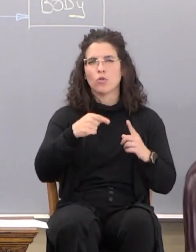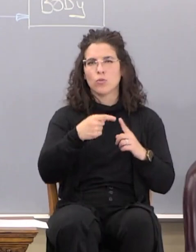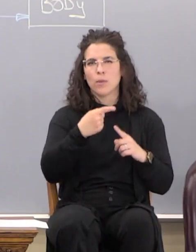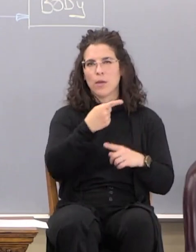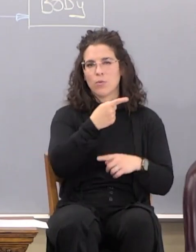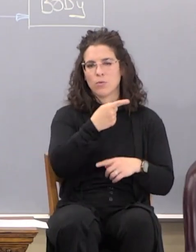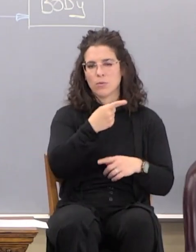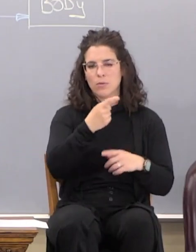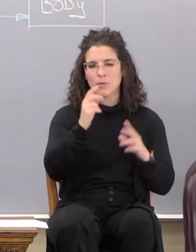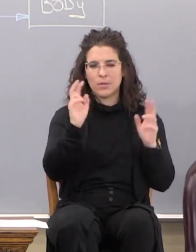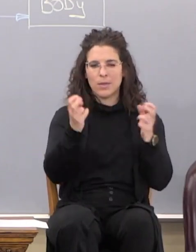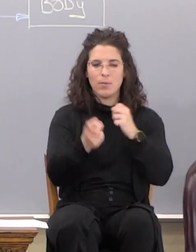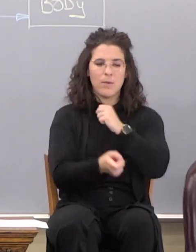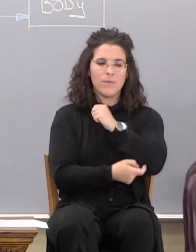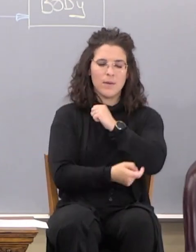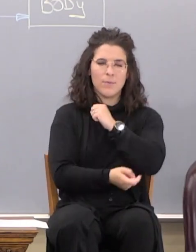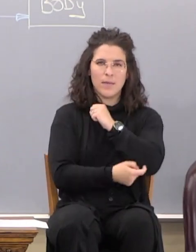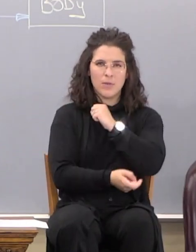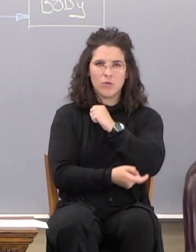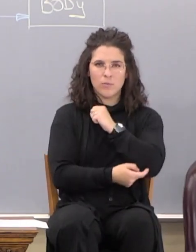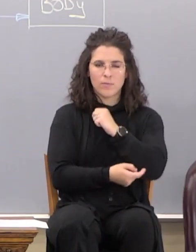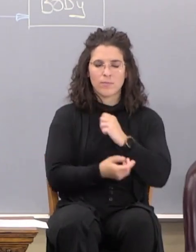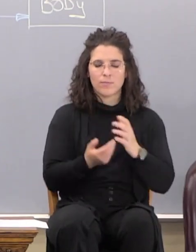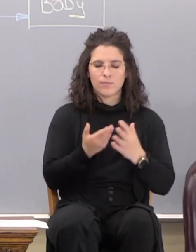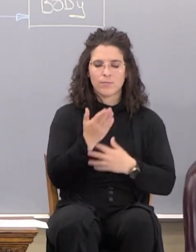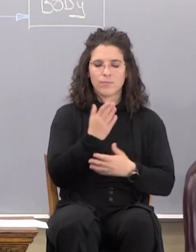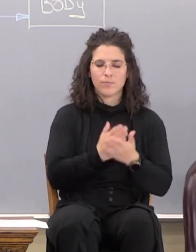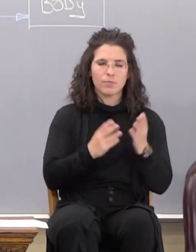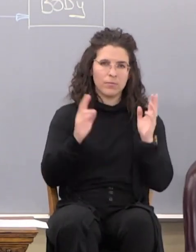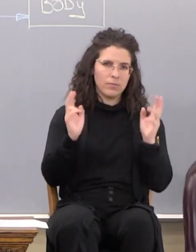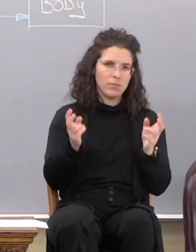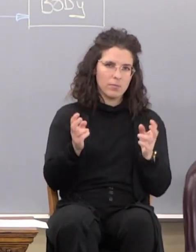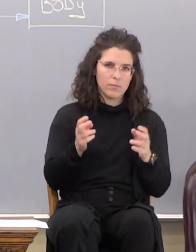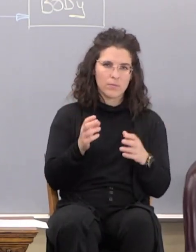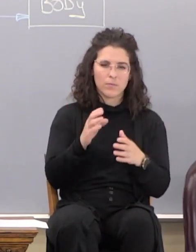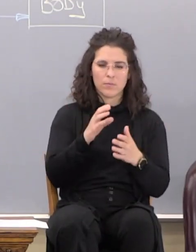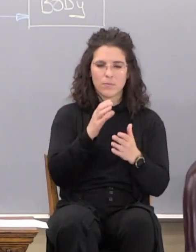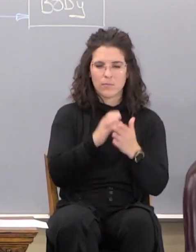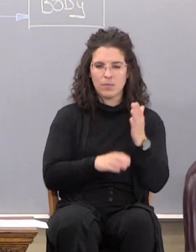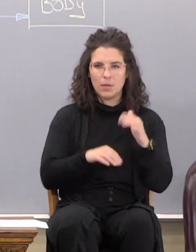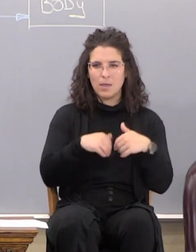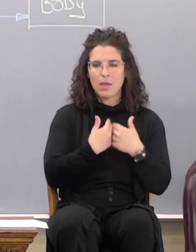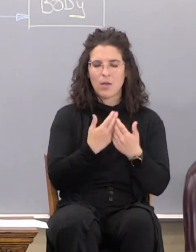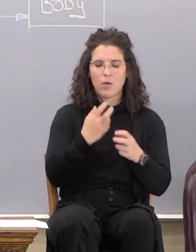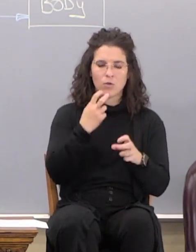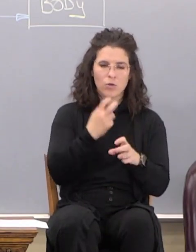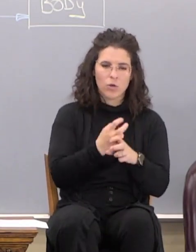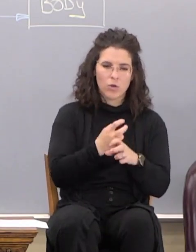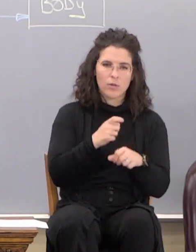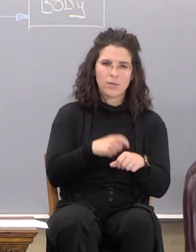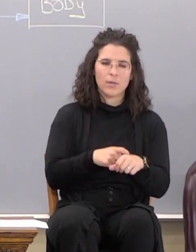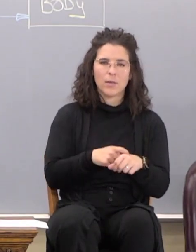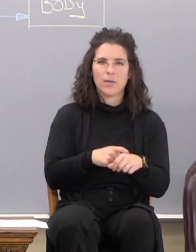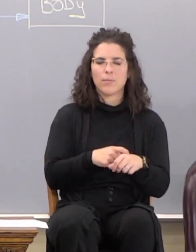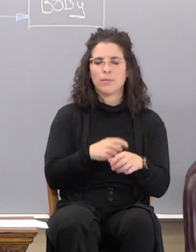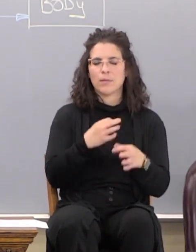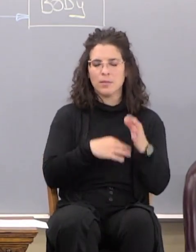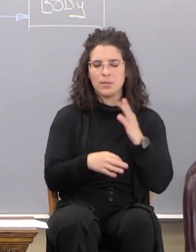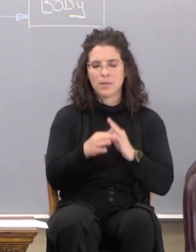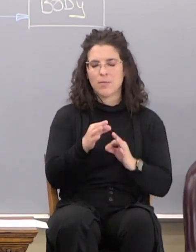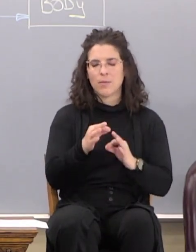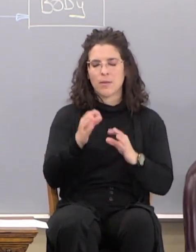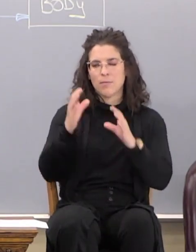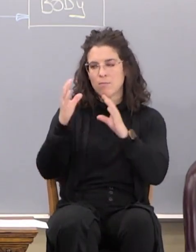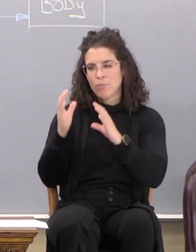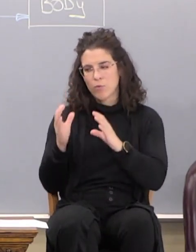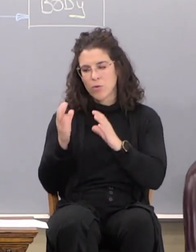issue of temptation and try to go through some of these passages with you about how difficulties and trials really, instead of being